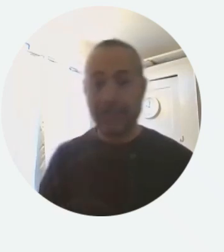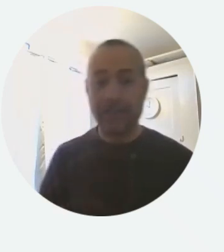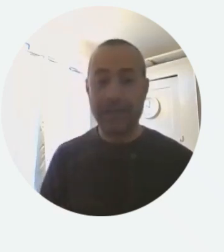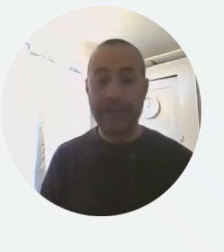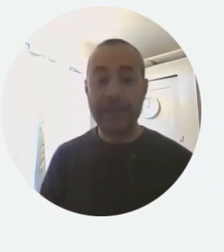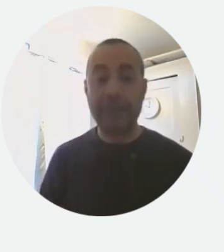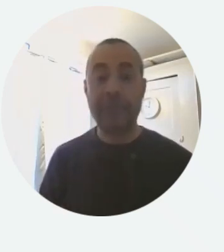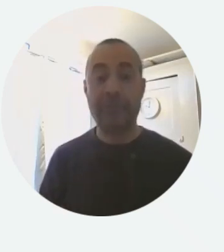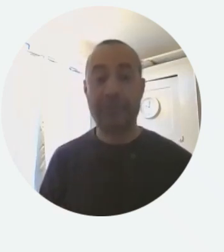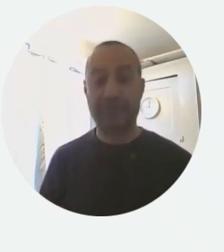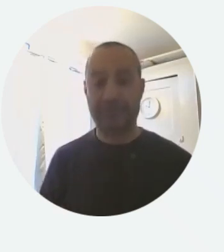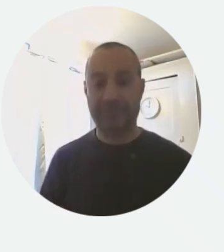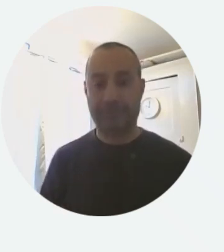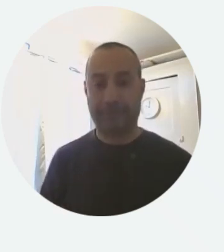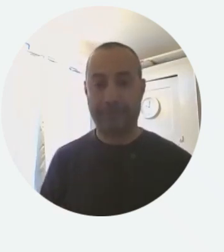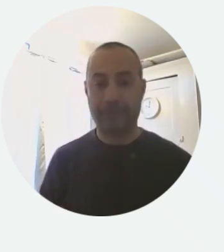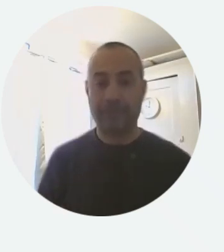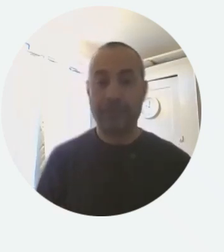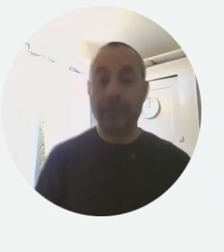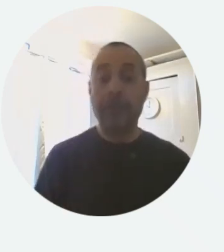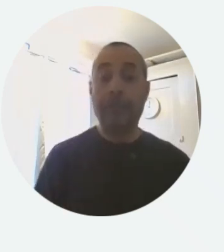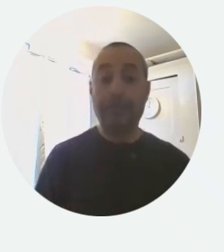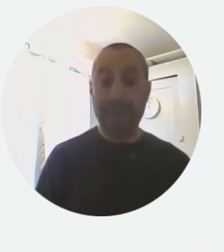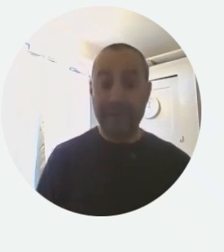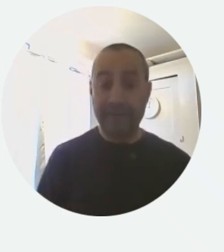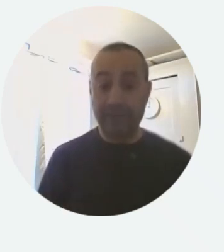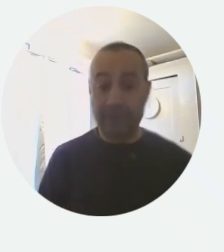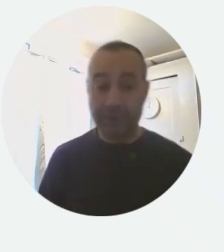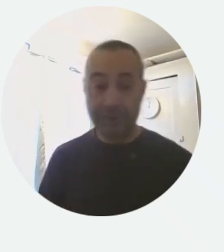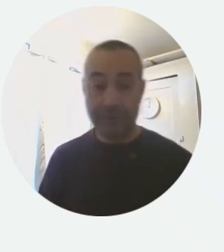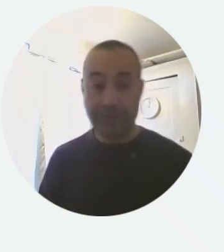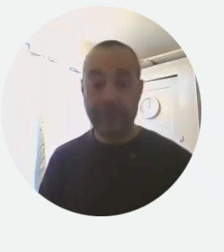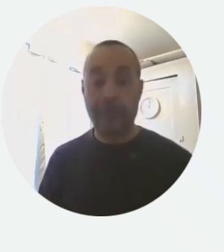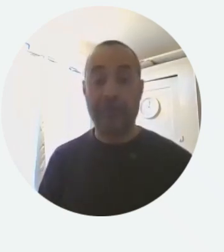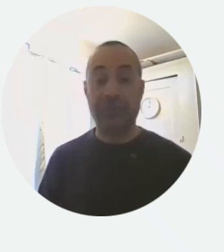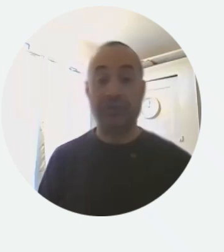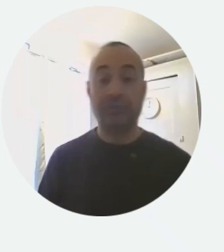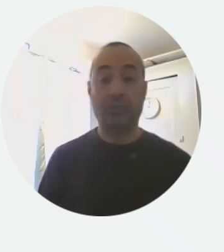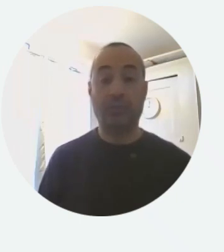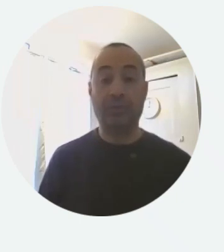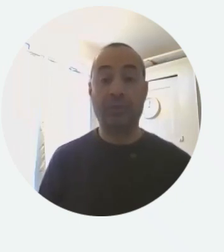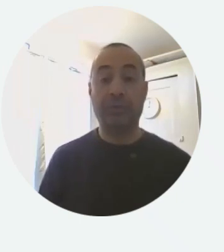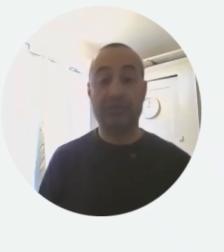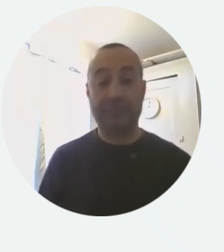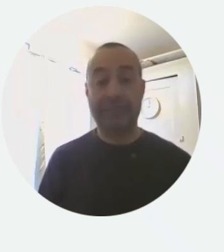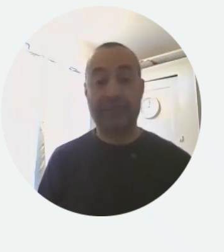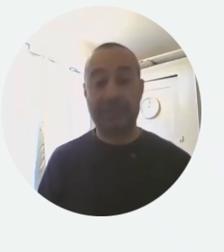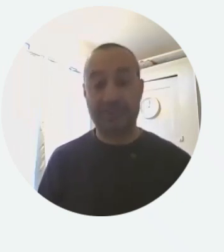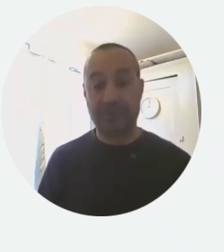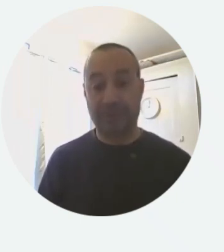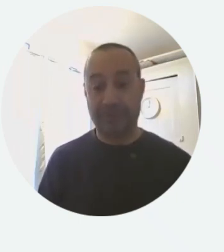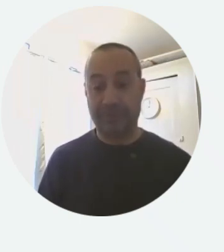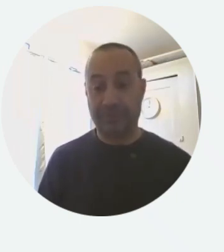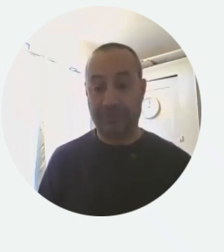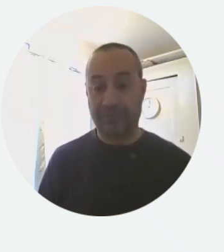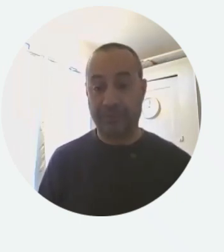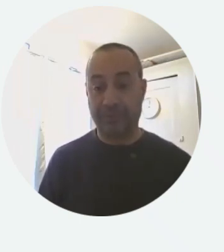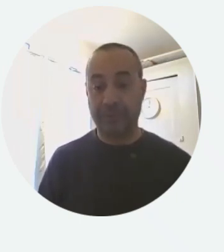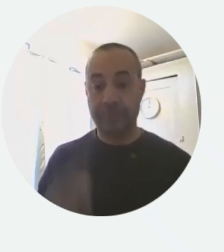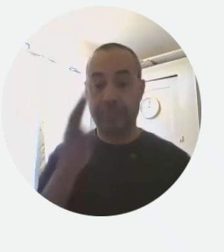And here are some more tips. Please look in direction when you're using directional verbs. For example,